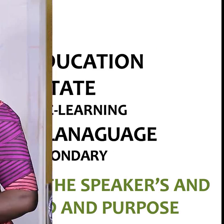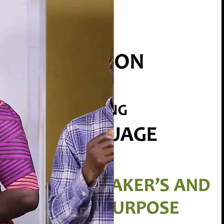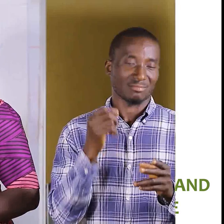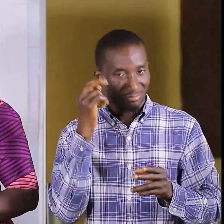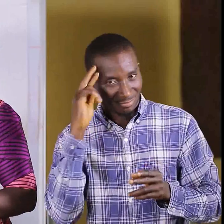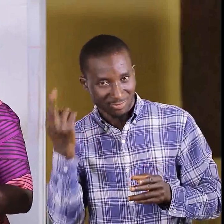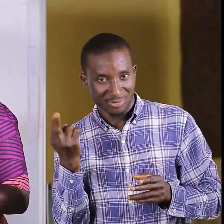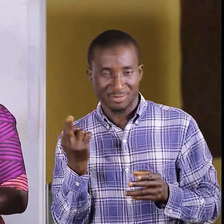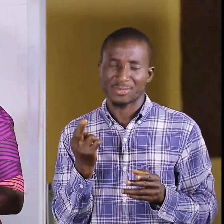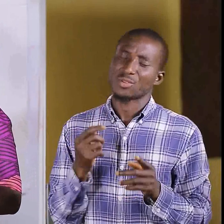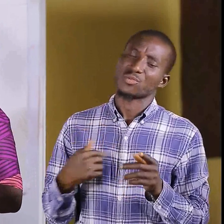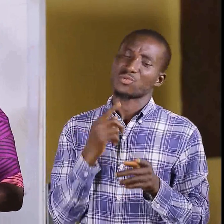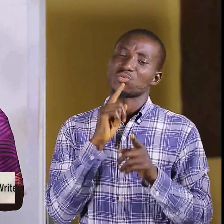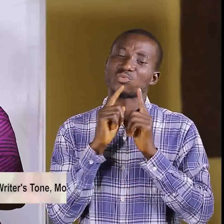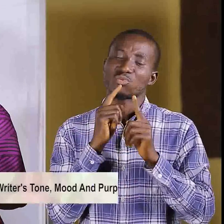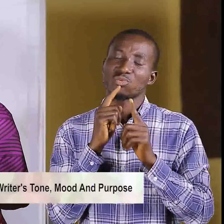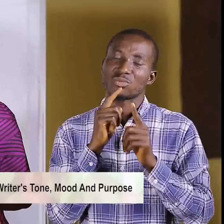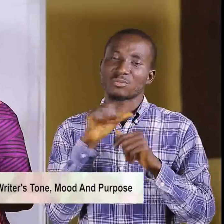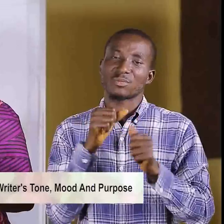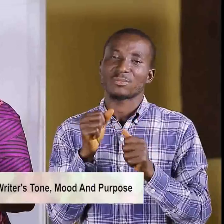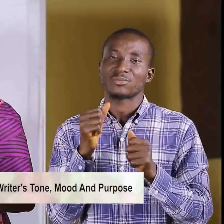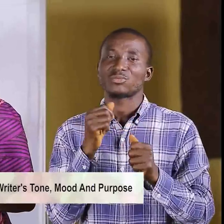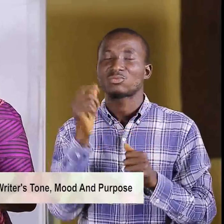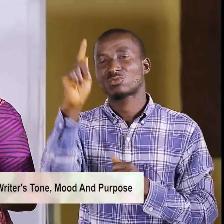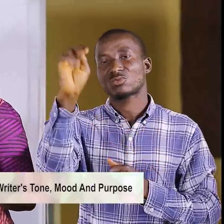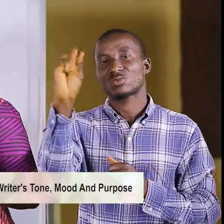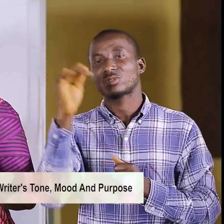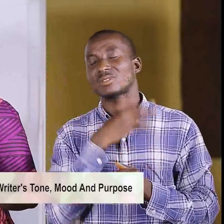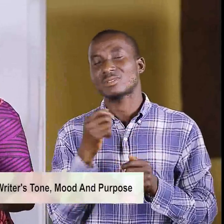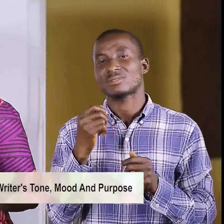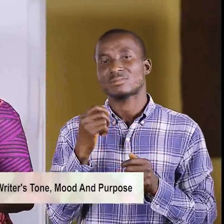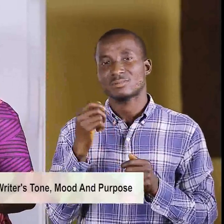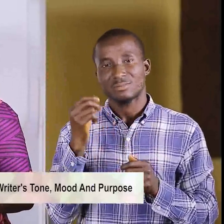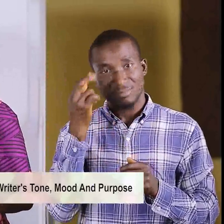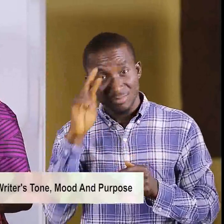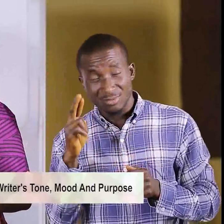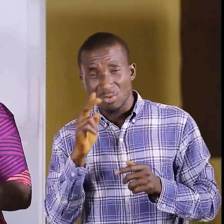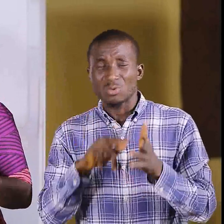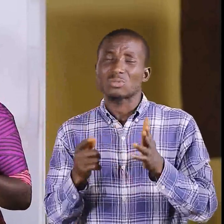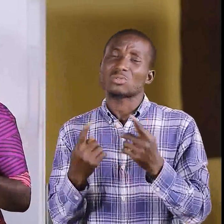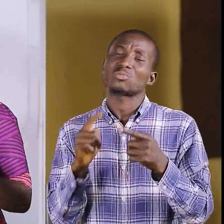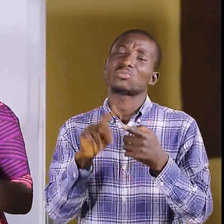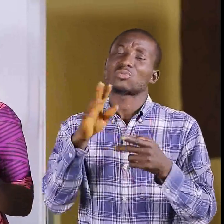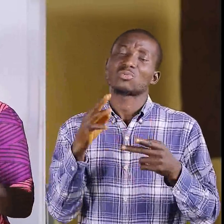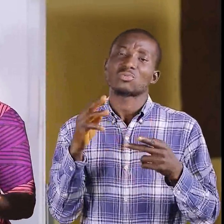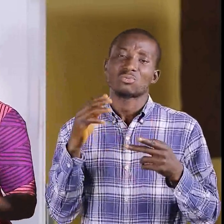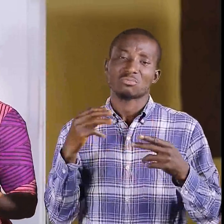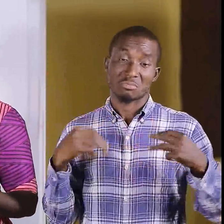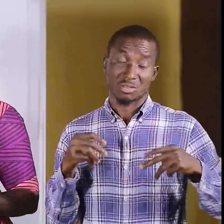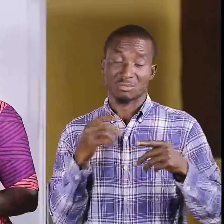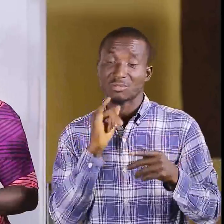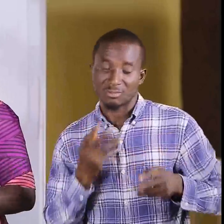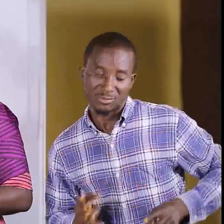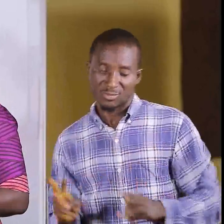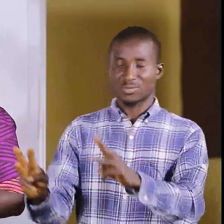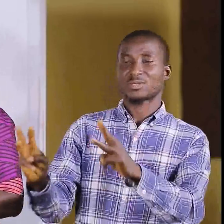purpose. When we talk about tone, mood, and purpose, what comes to your mind would be the way someone says something